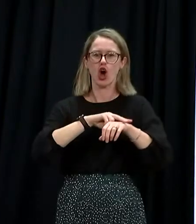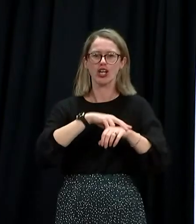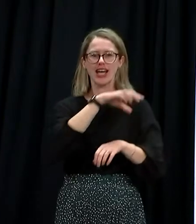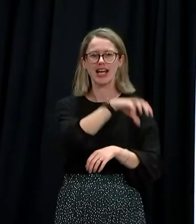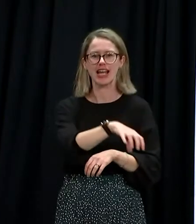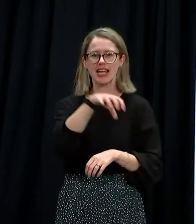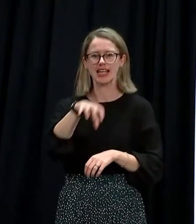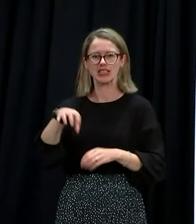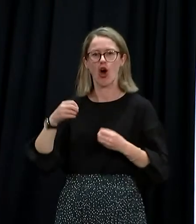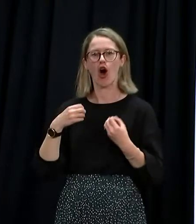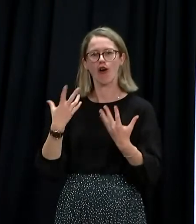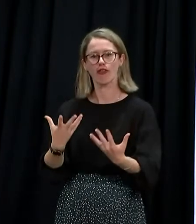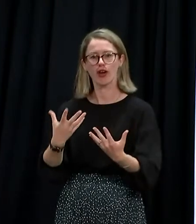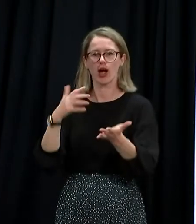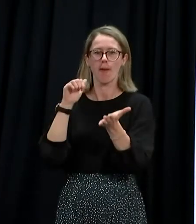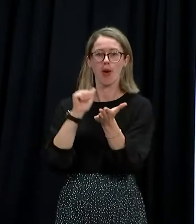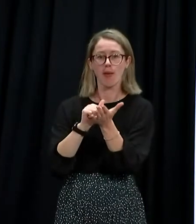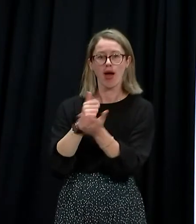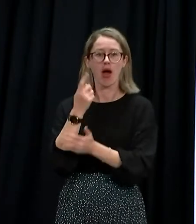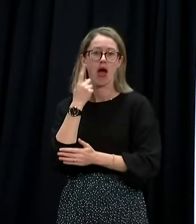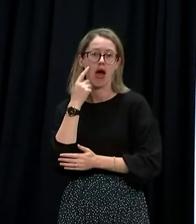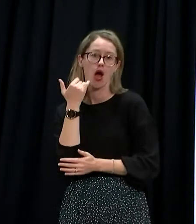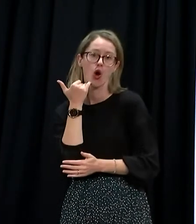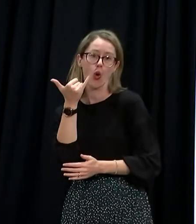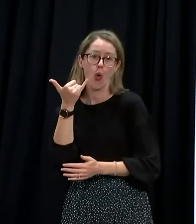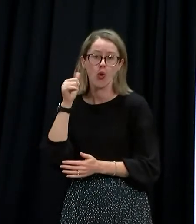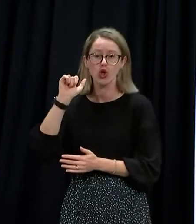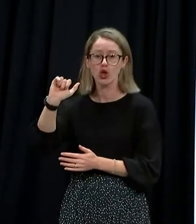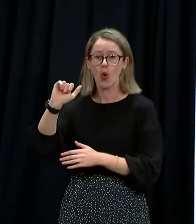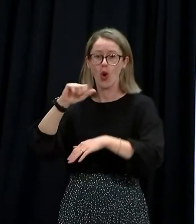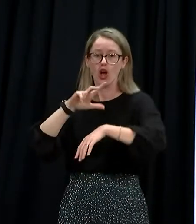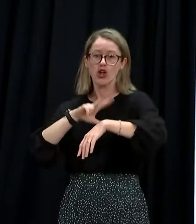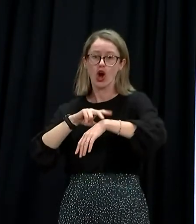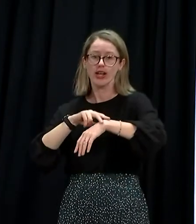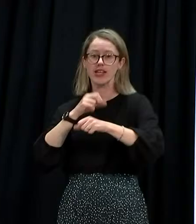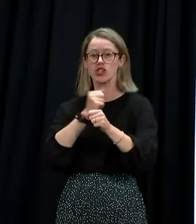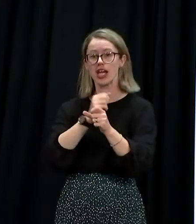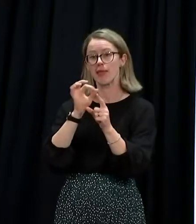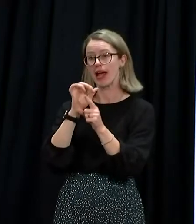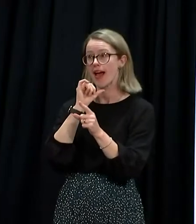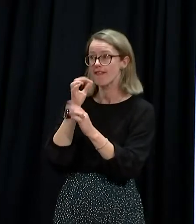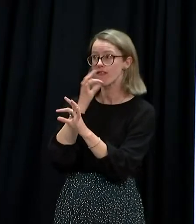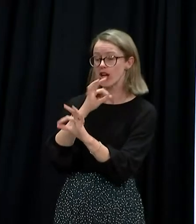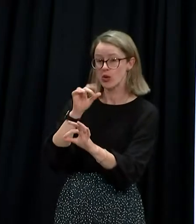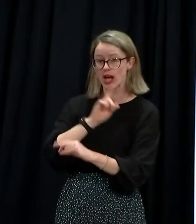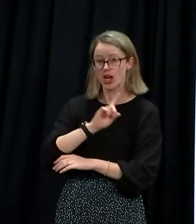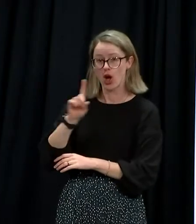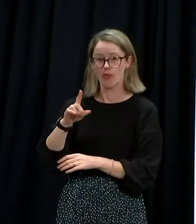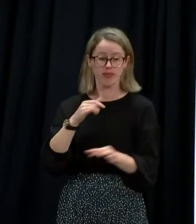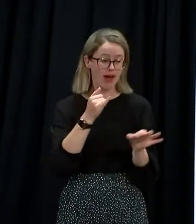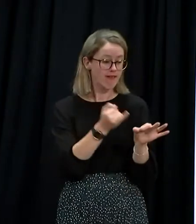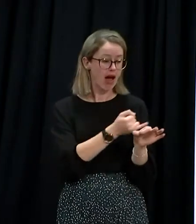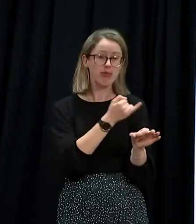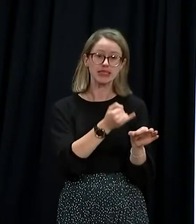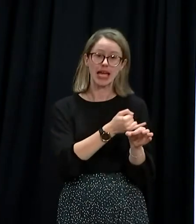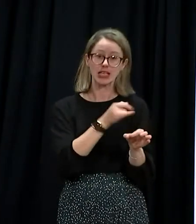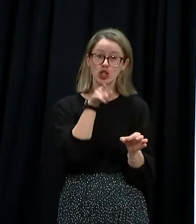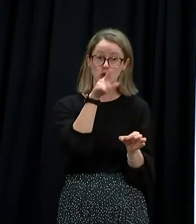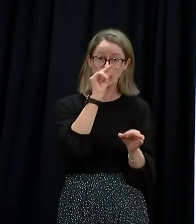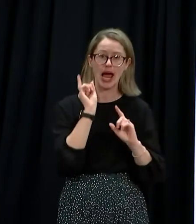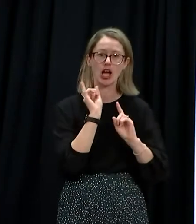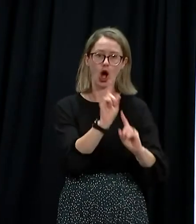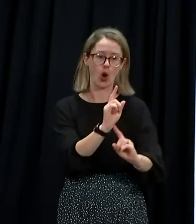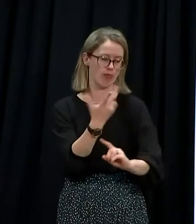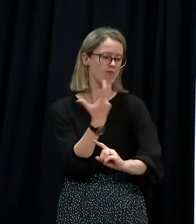offering vaccination appointments. Check in at your local doctor's clinics for availability. Pharmacies are also available